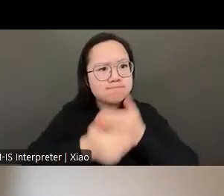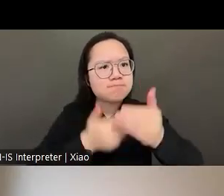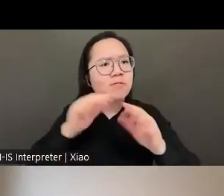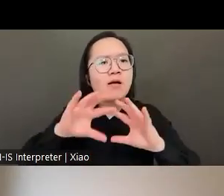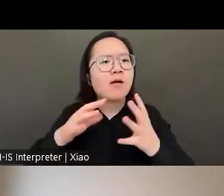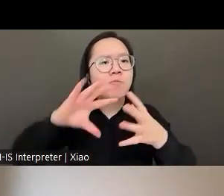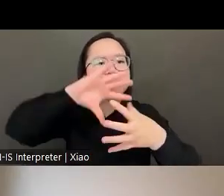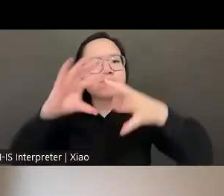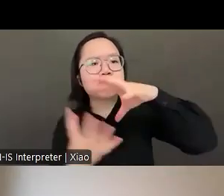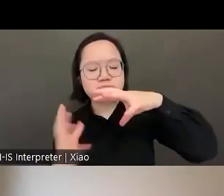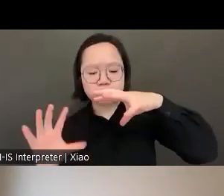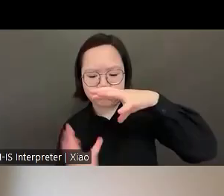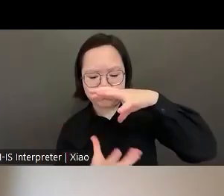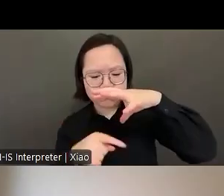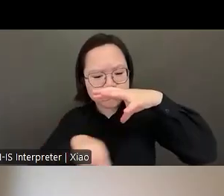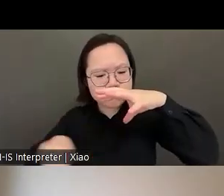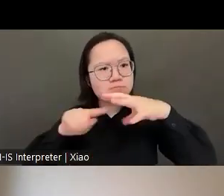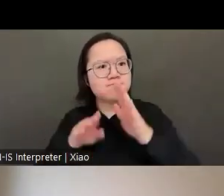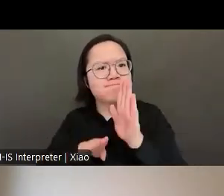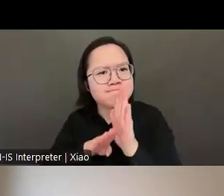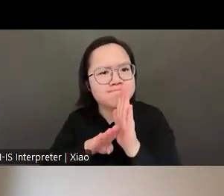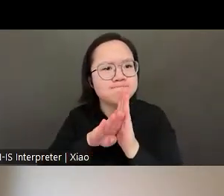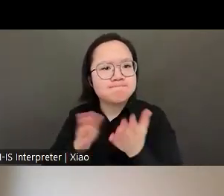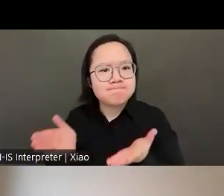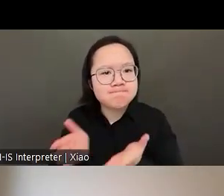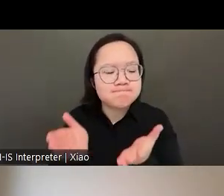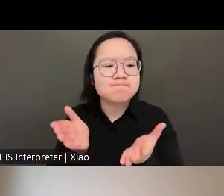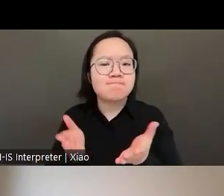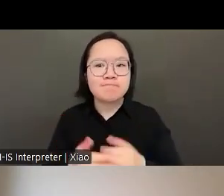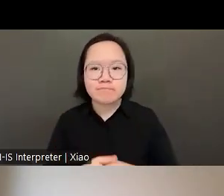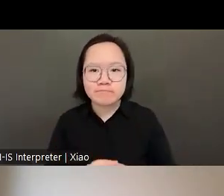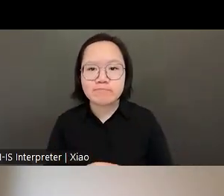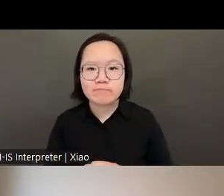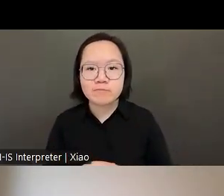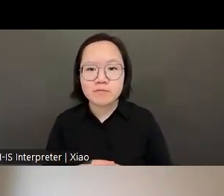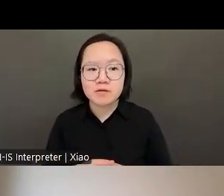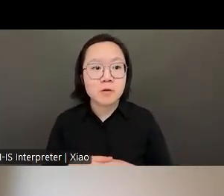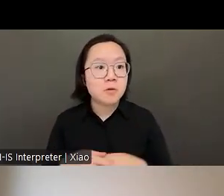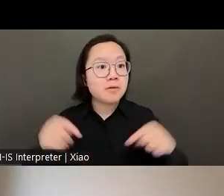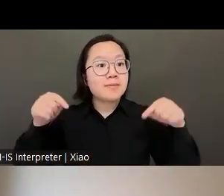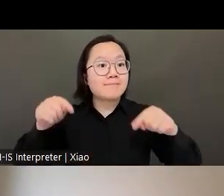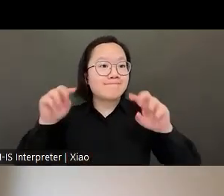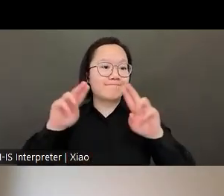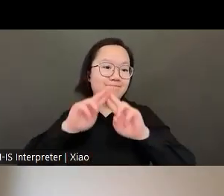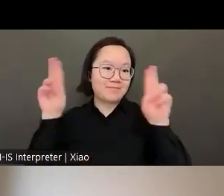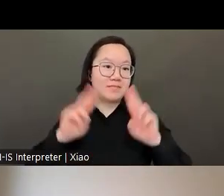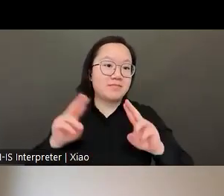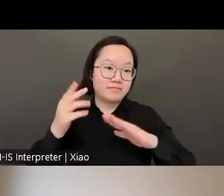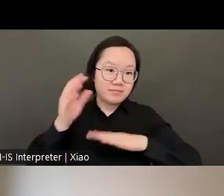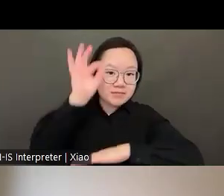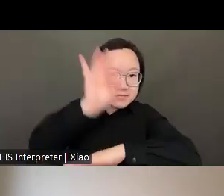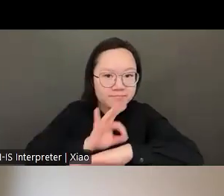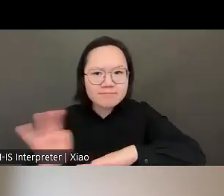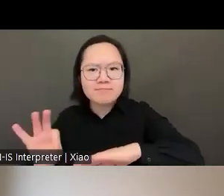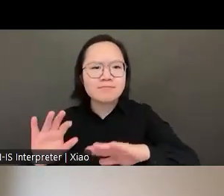With a background in knowledge management, instructional design, public health, Gayatri